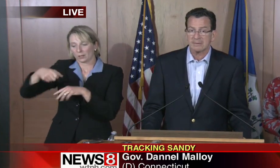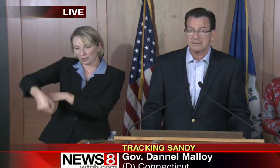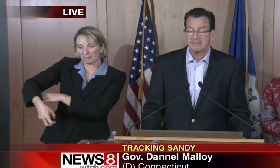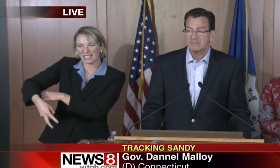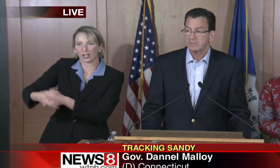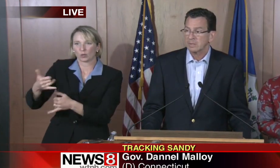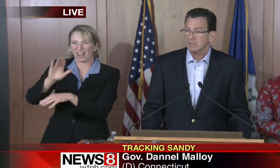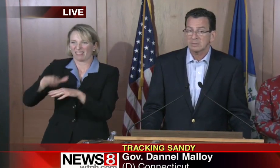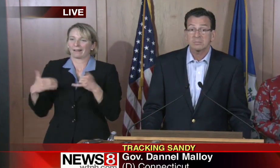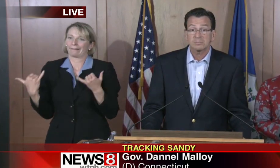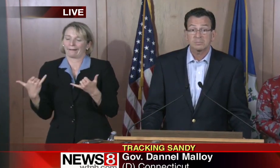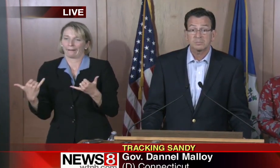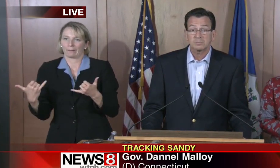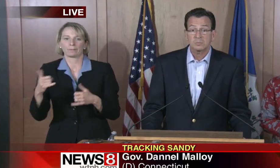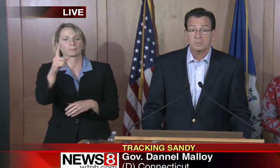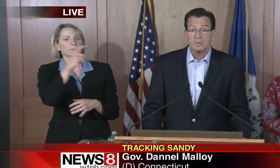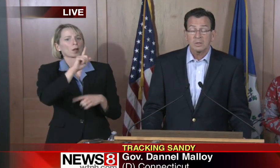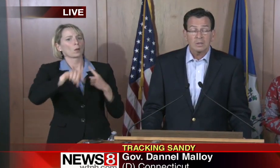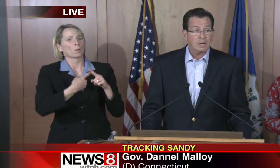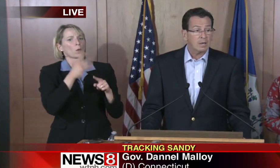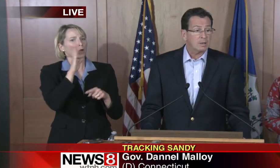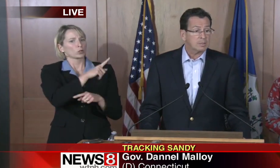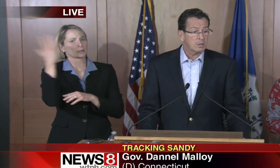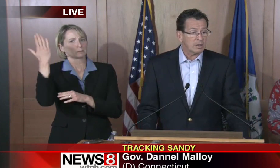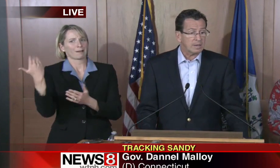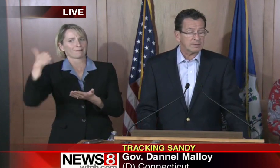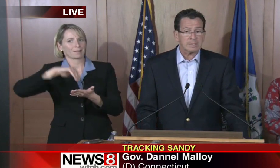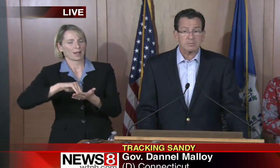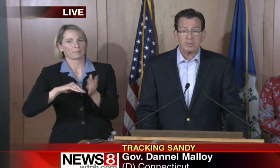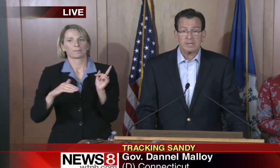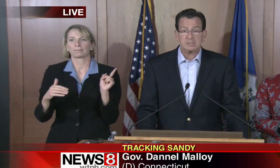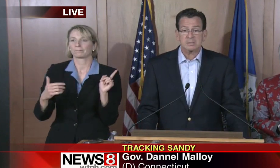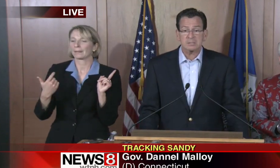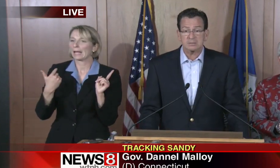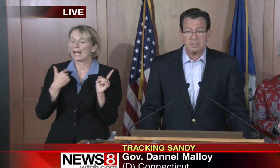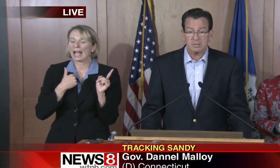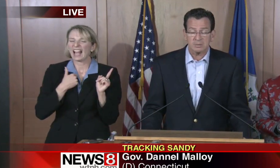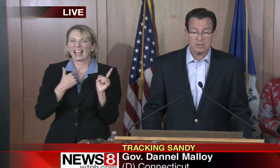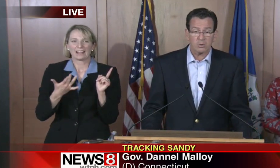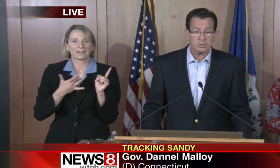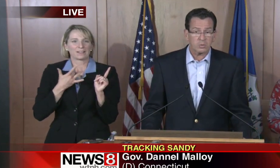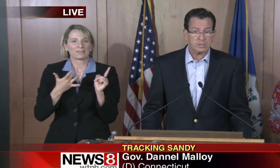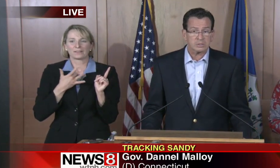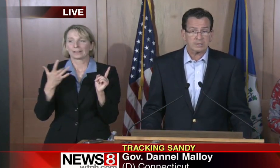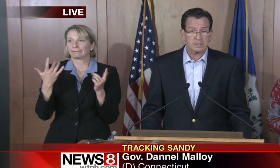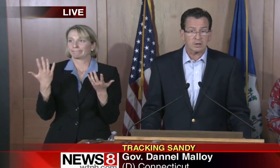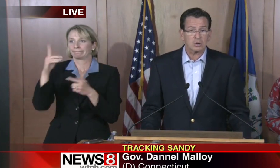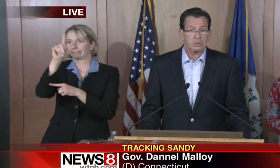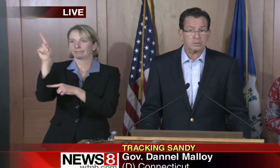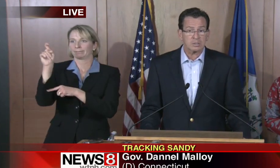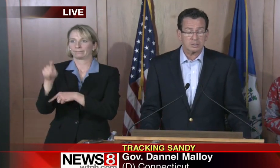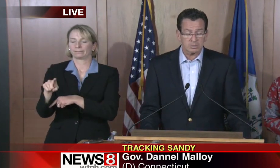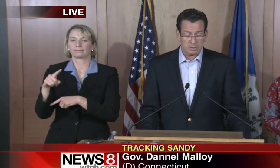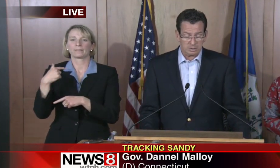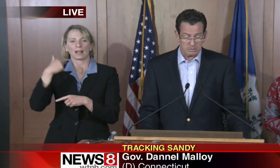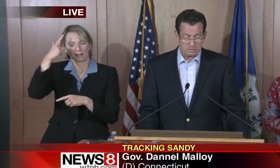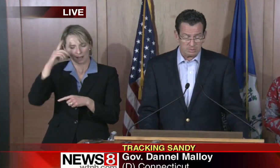currently. When will you address us again? You know, I think that remains an open question. I think our